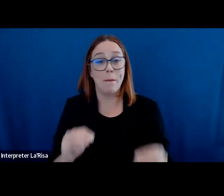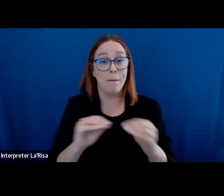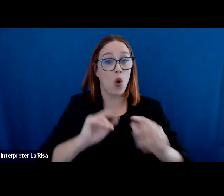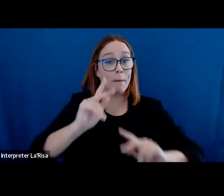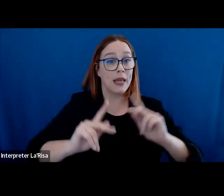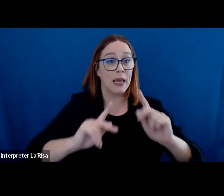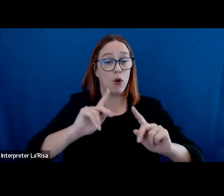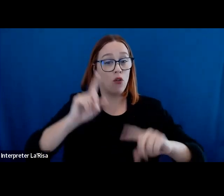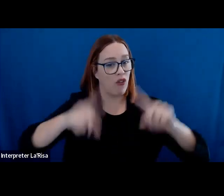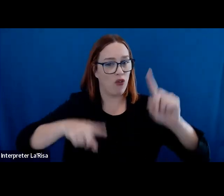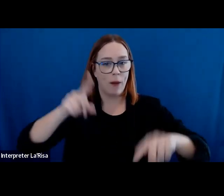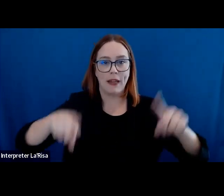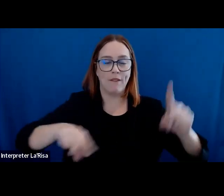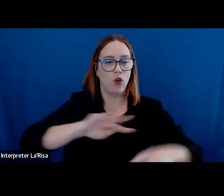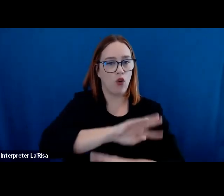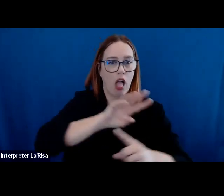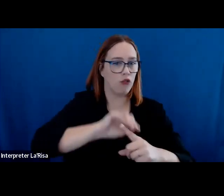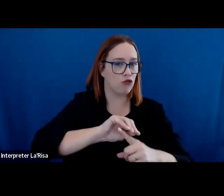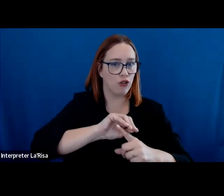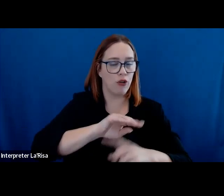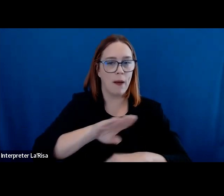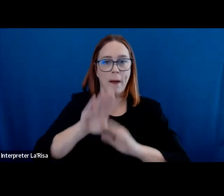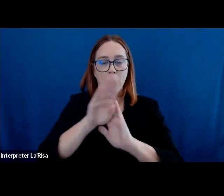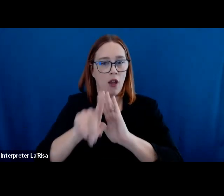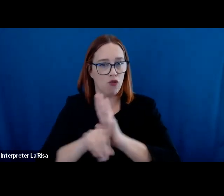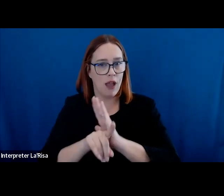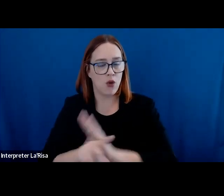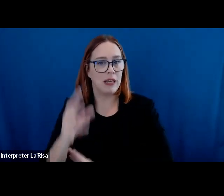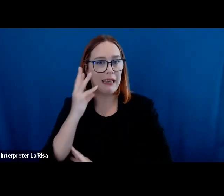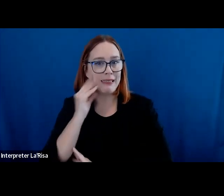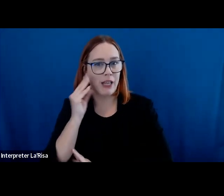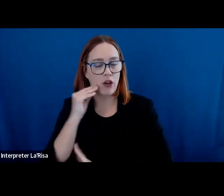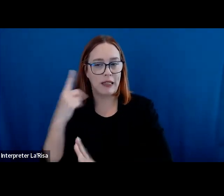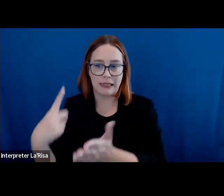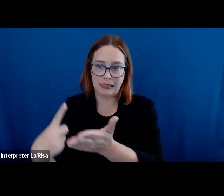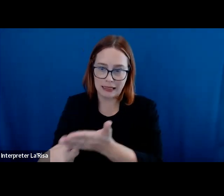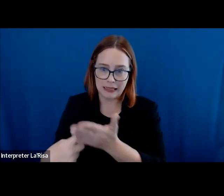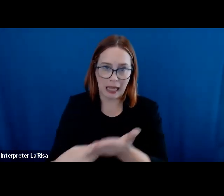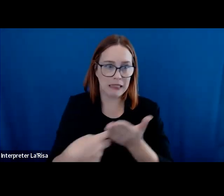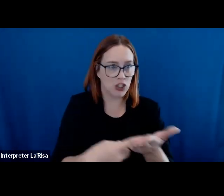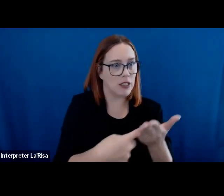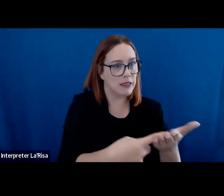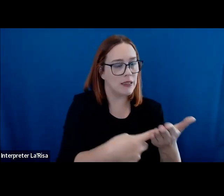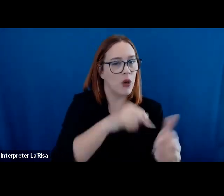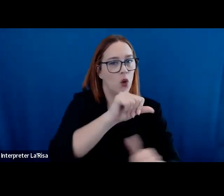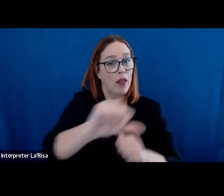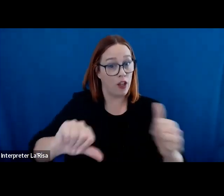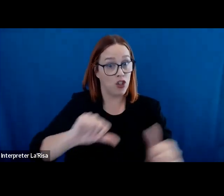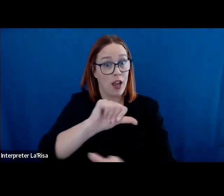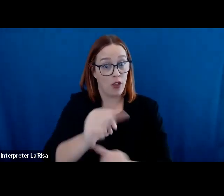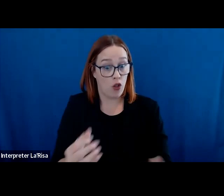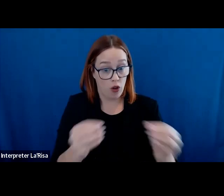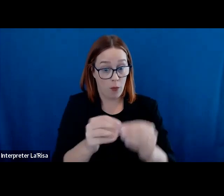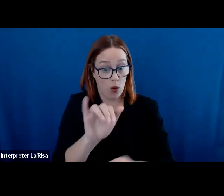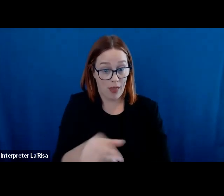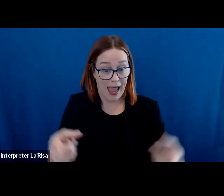cultures, backgrounds, and experiences have discussions with each other, the more we can understand and help each